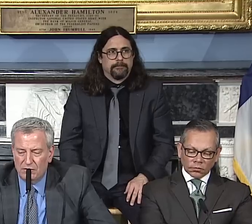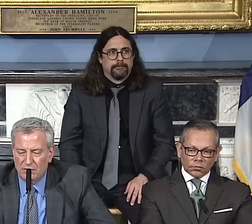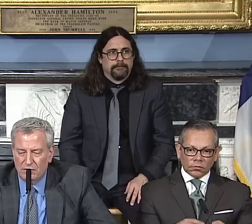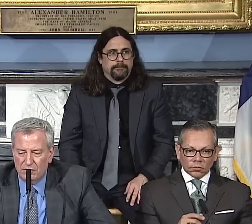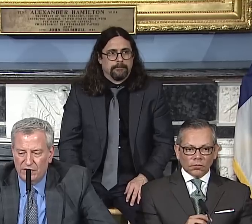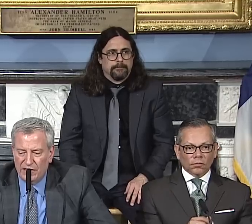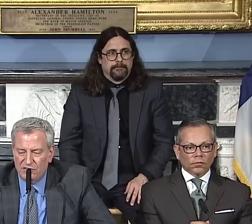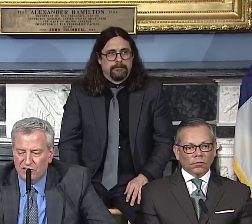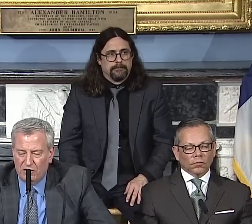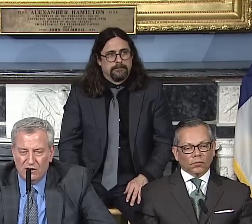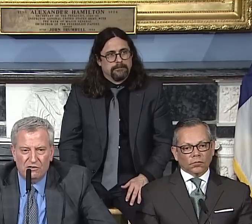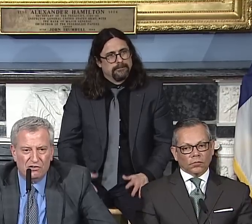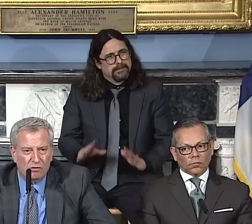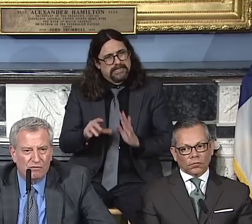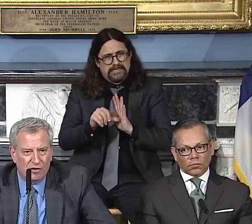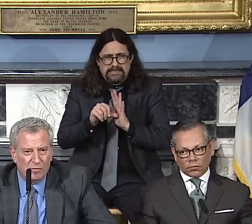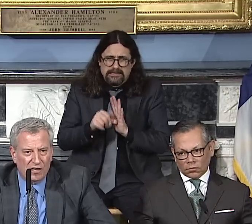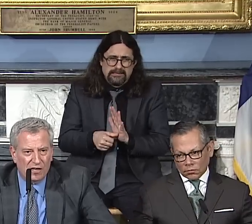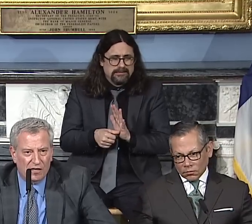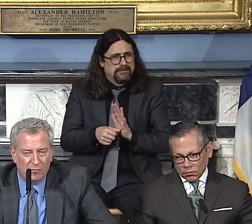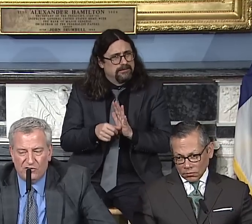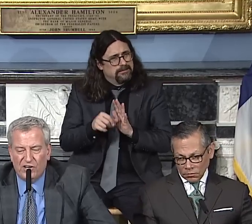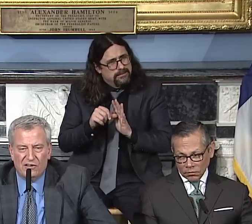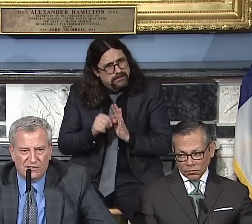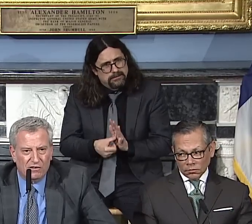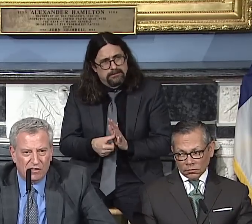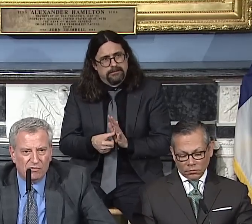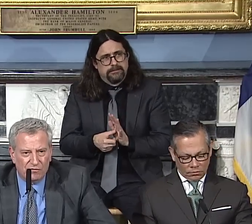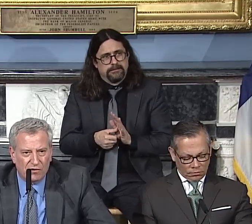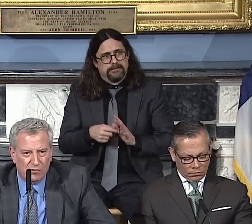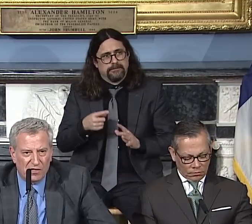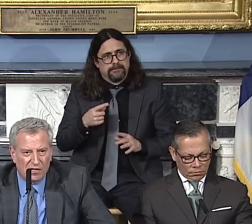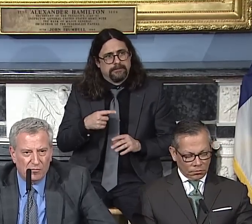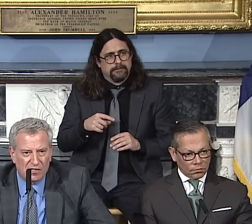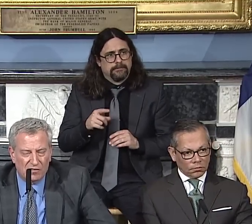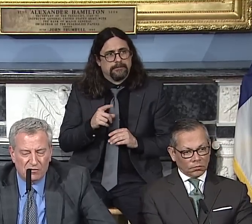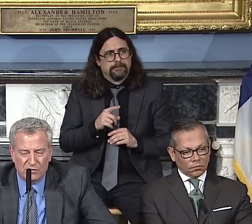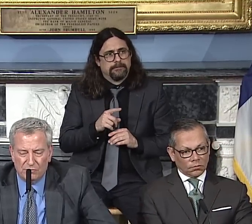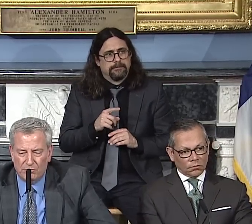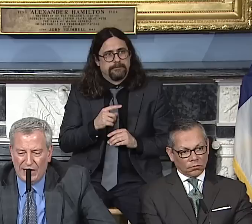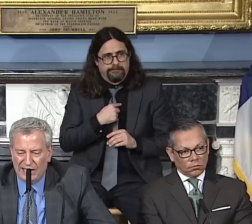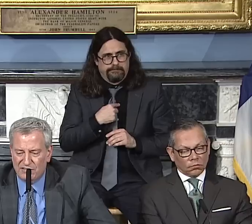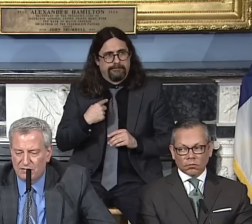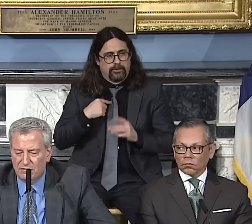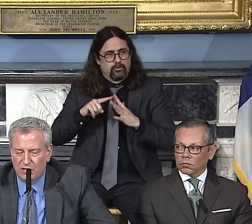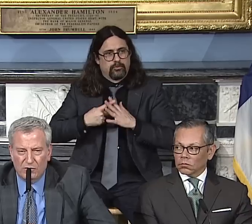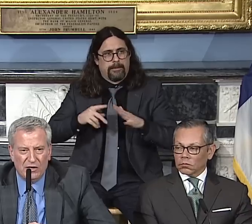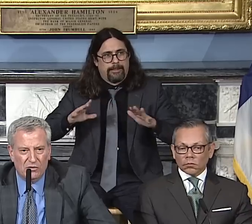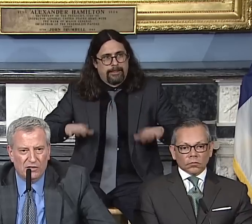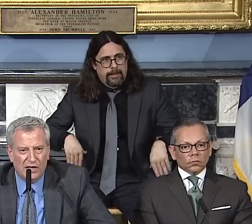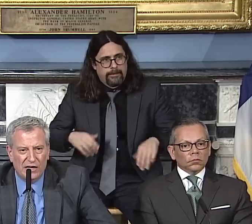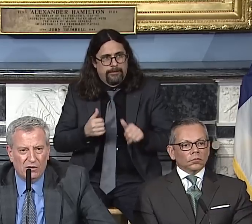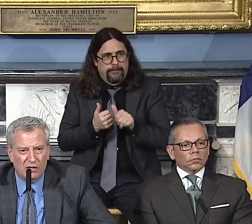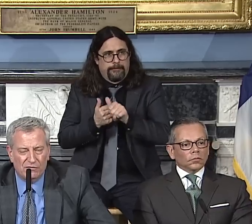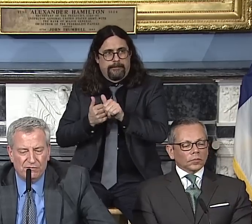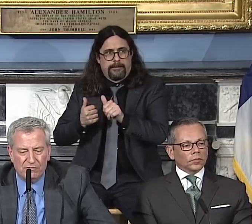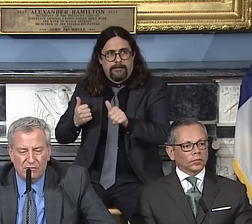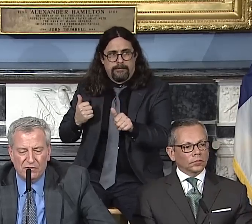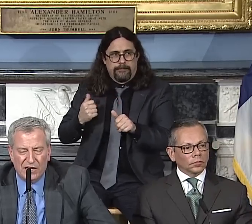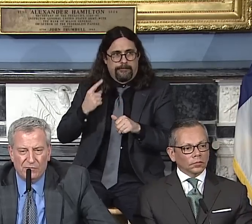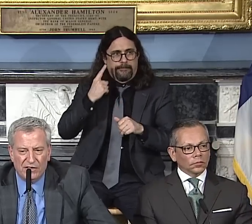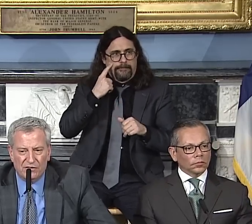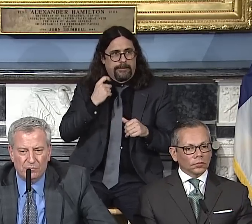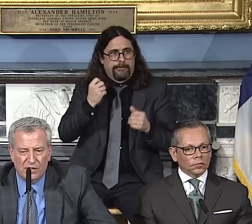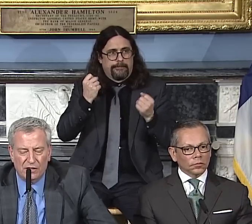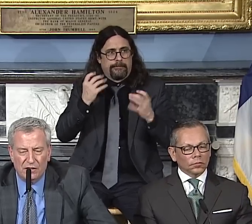that they started so far behind. I mean, China started even farther behind because there was mass governmental denial of